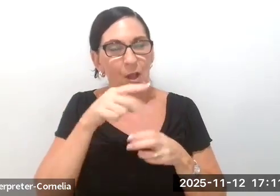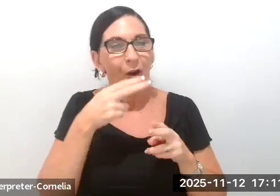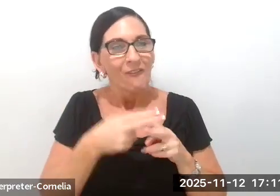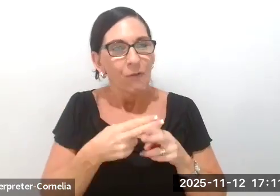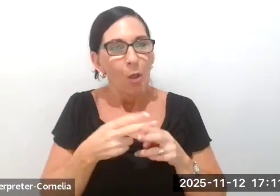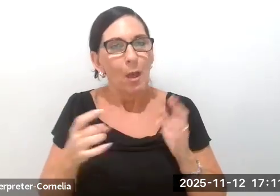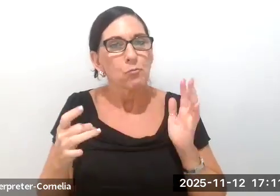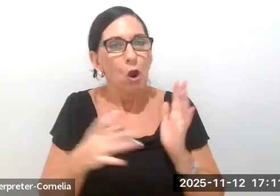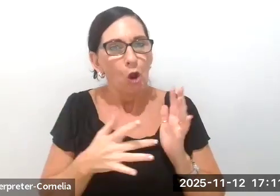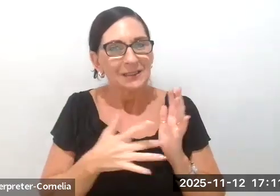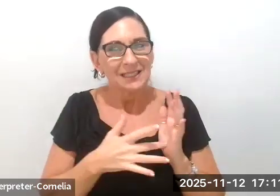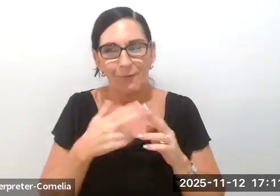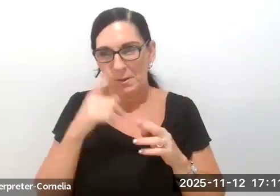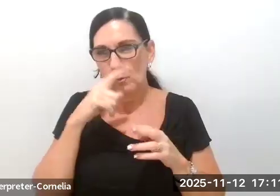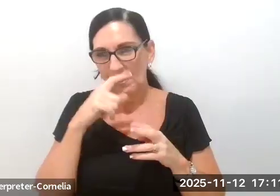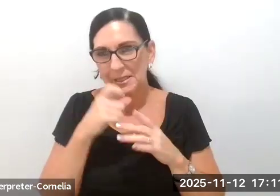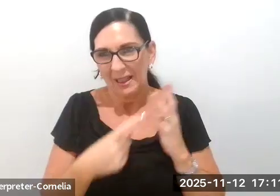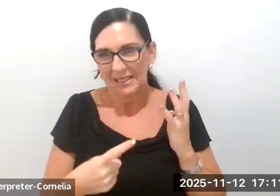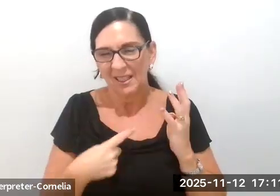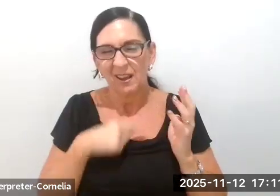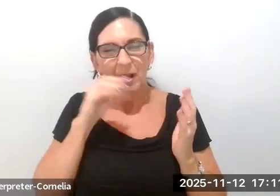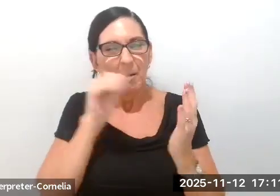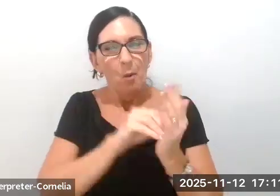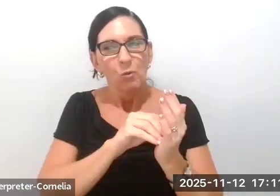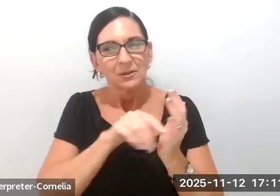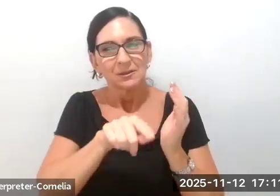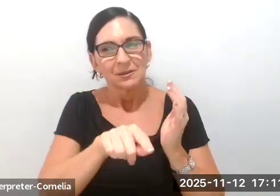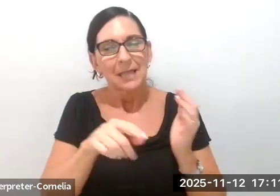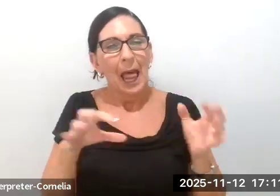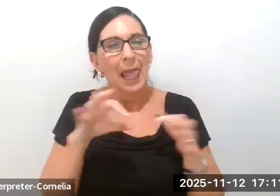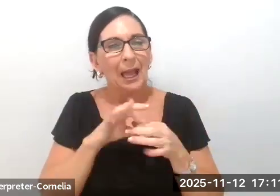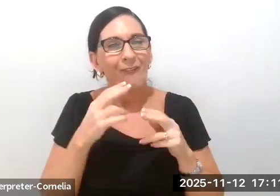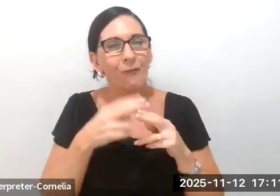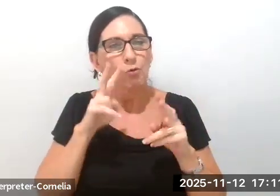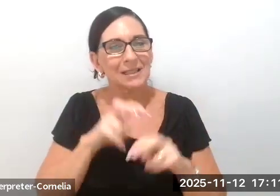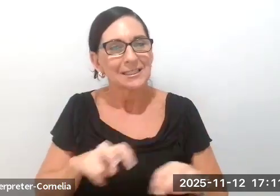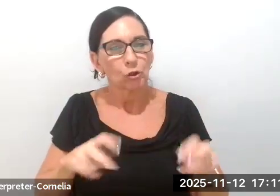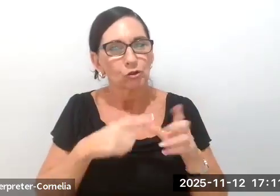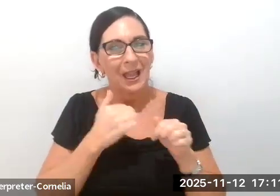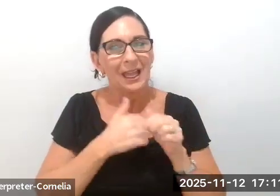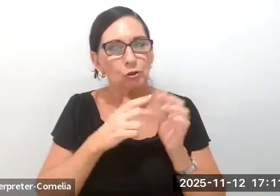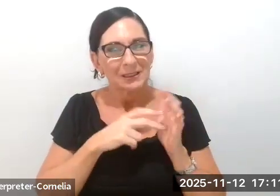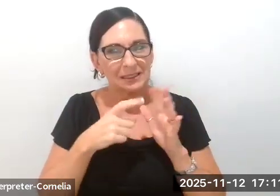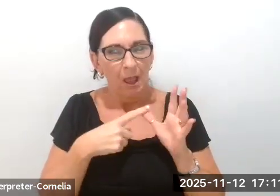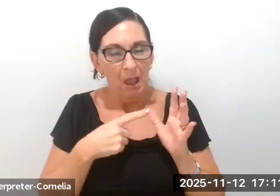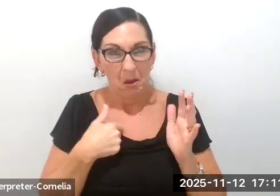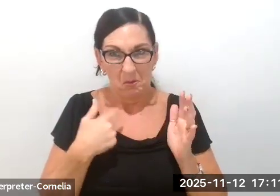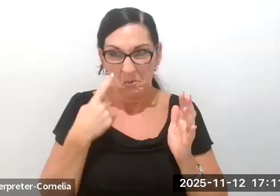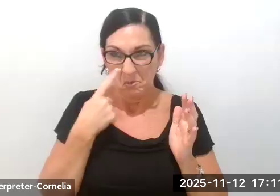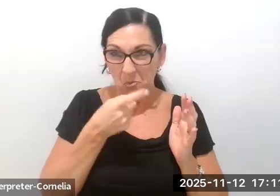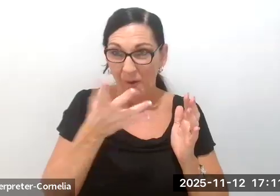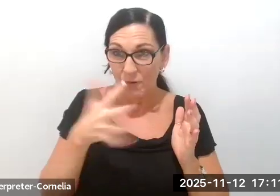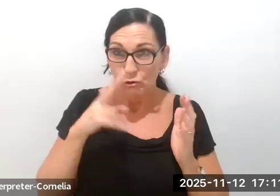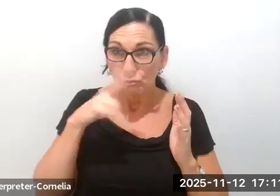with disability. And we'll pop a link to the research agenda in the chat, as many of you might be familiar with this if you've already read